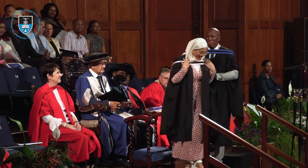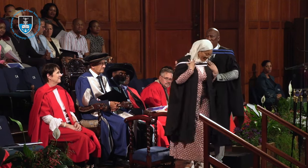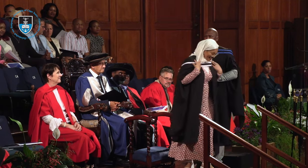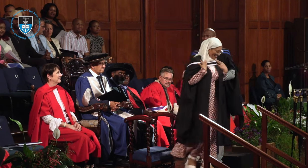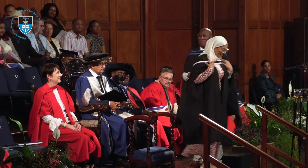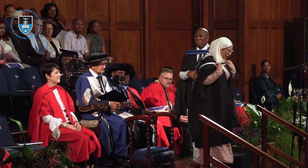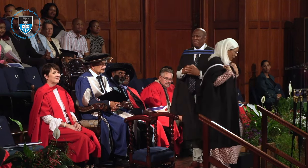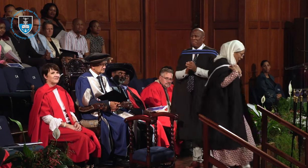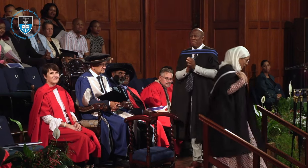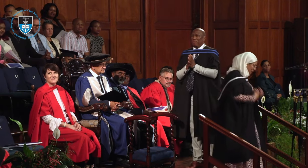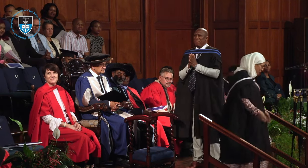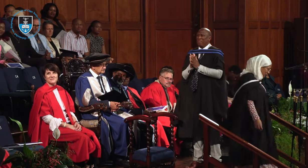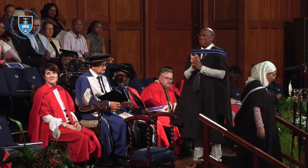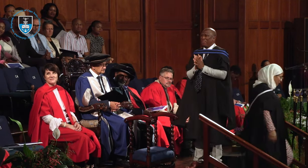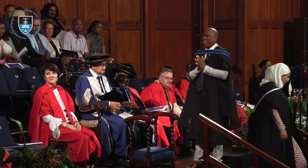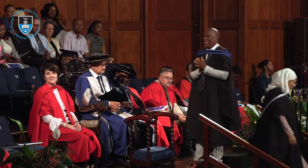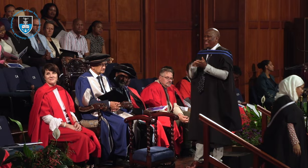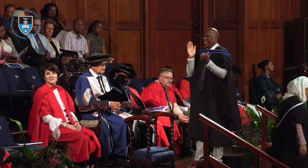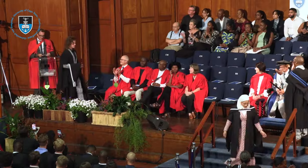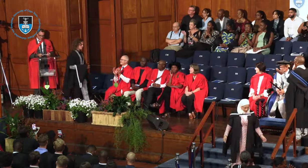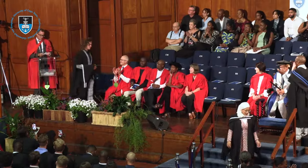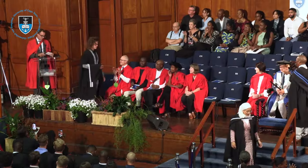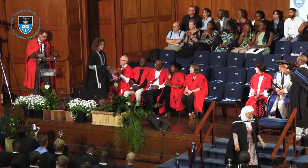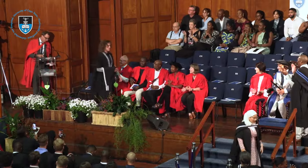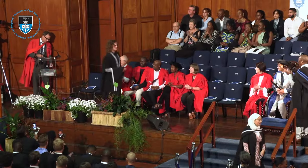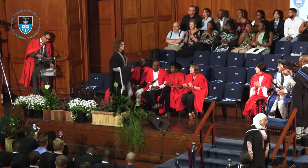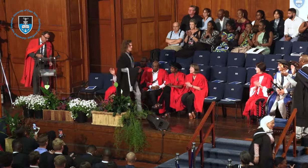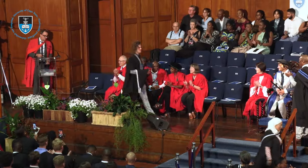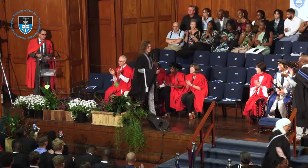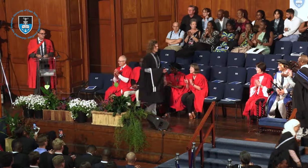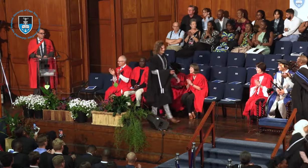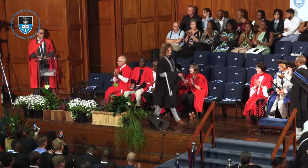For a Master of Architecture, Ruben Johannes van Biljon.